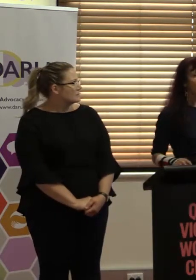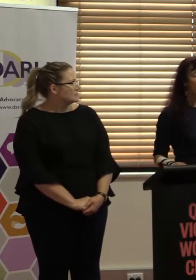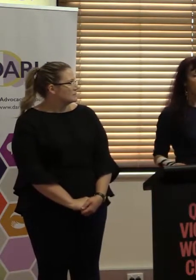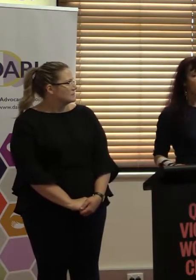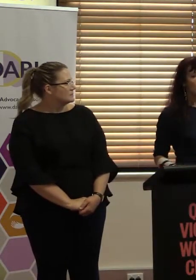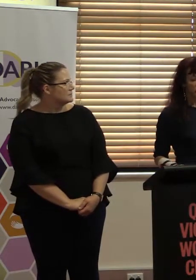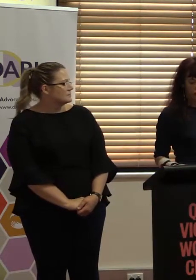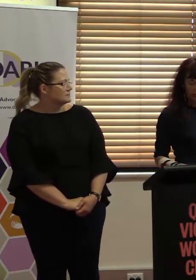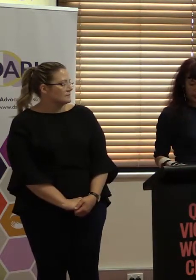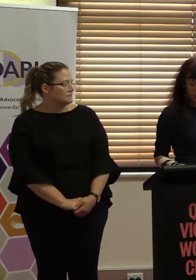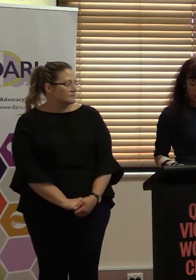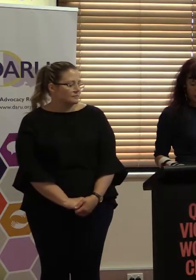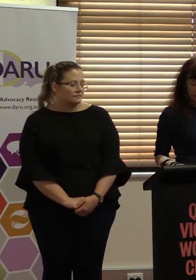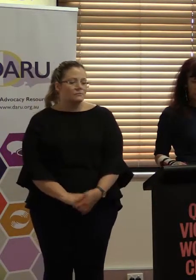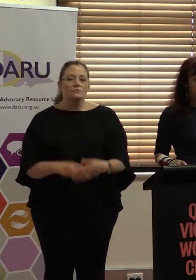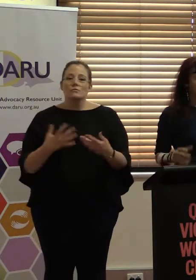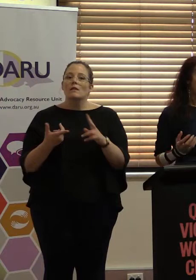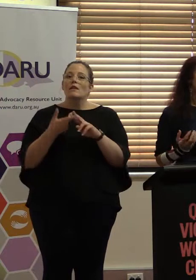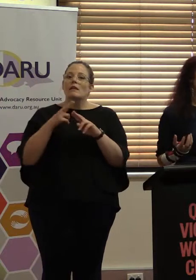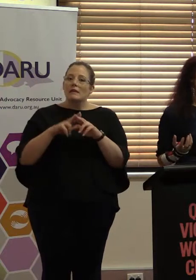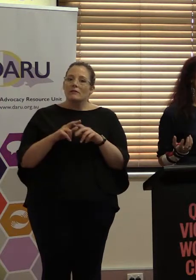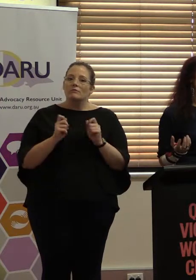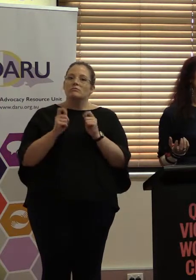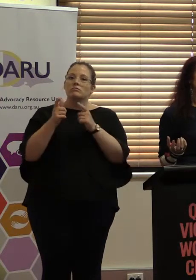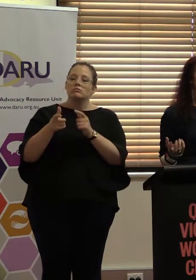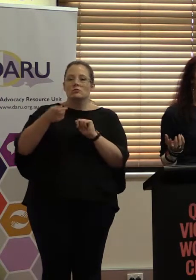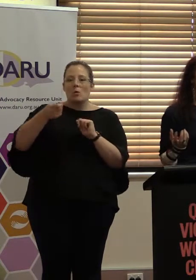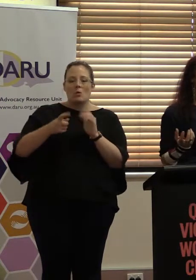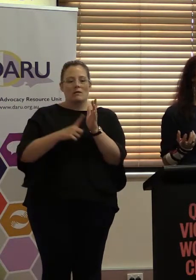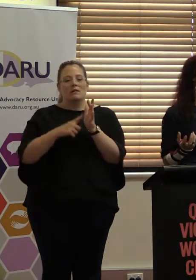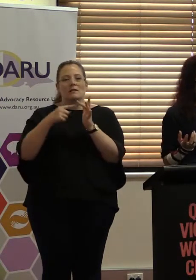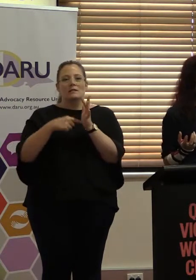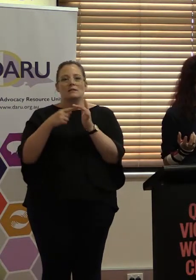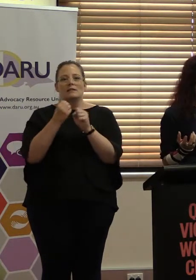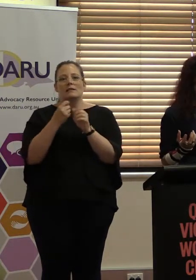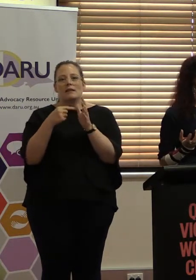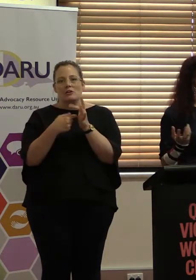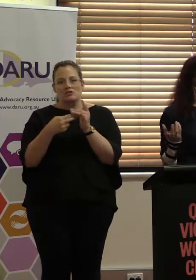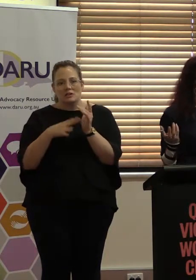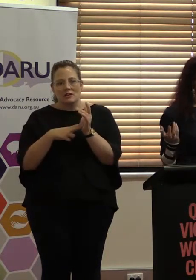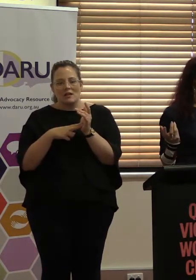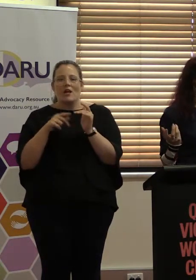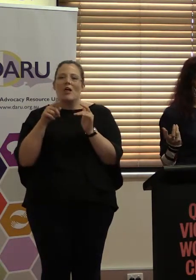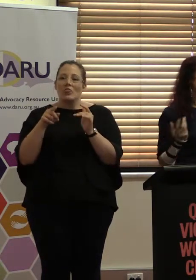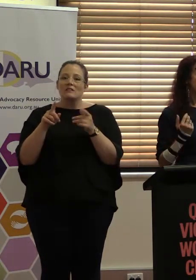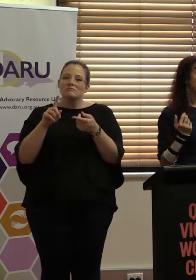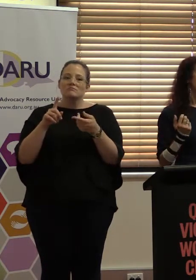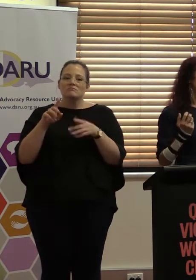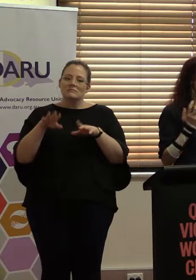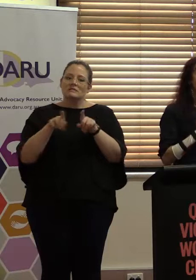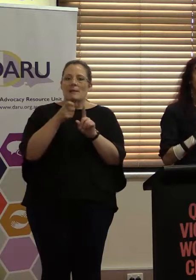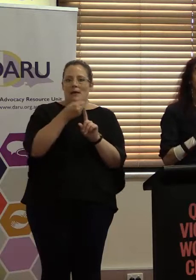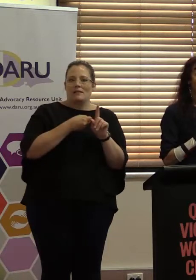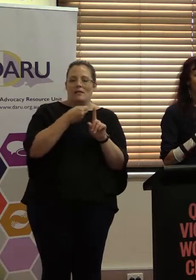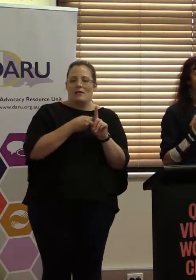So what can the outcomes of litigation be? And the reason I'm talking about litigation is because it is a type of advocacy. It's just legal advocacy. For me,